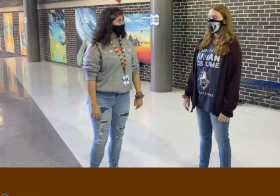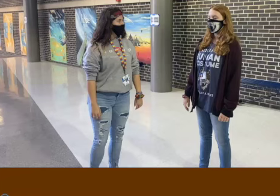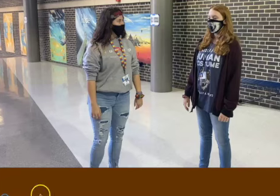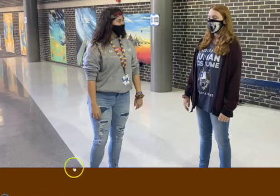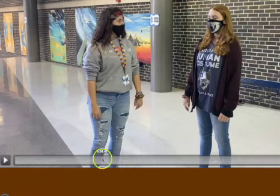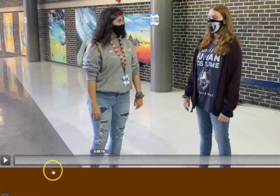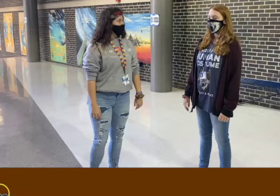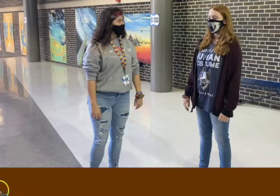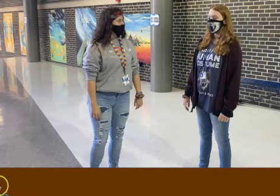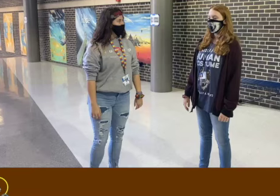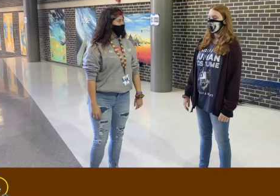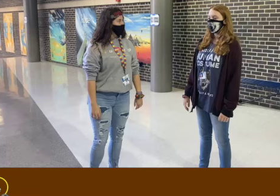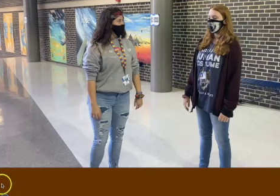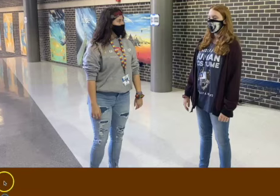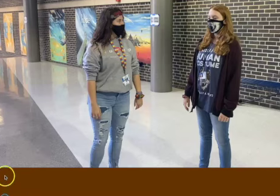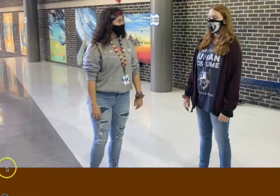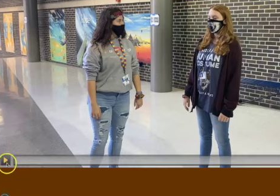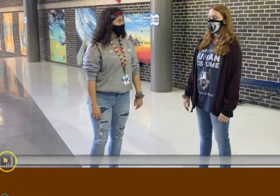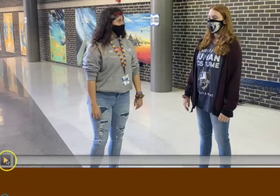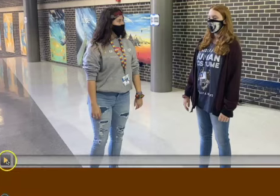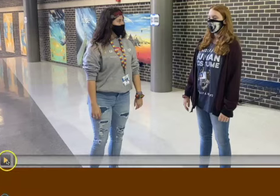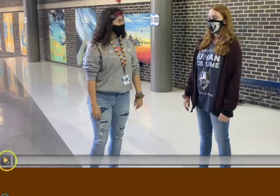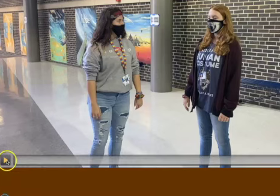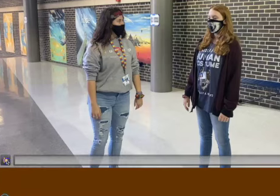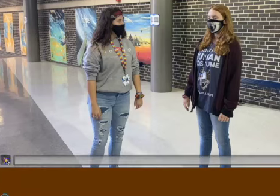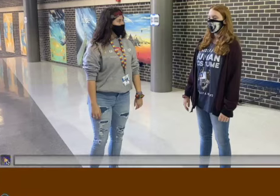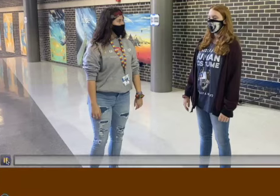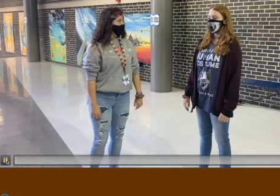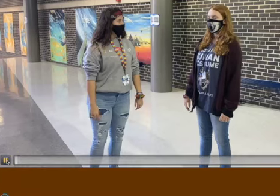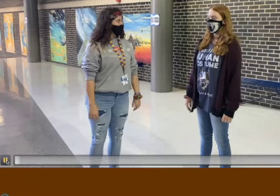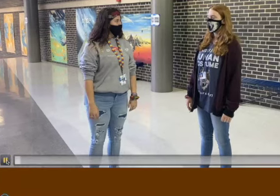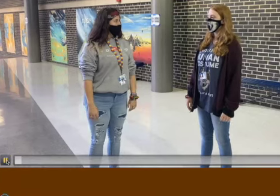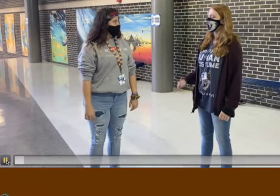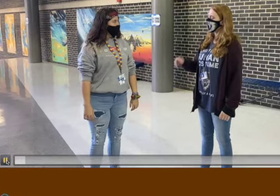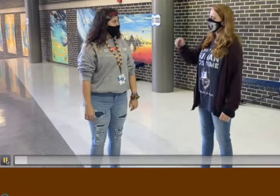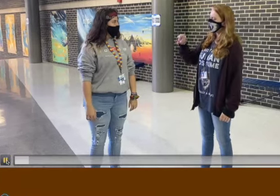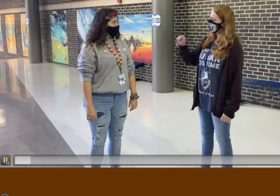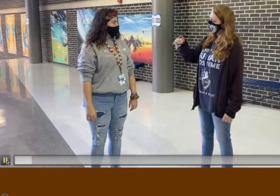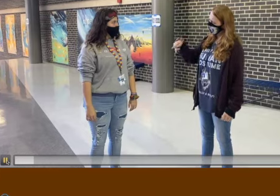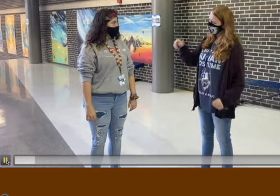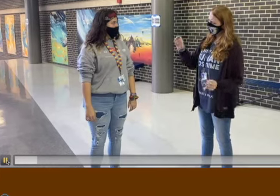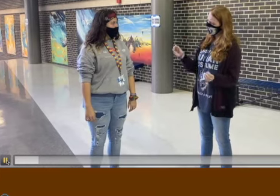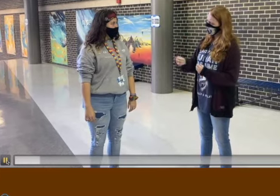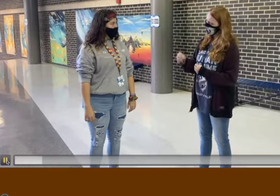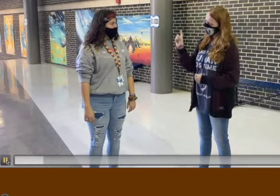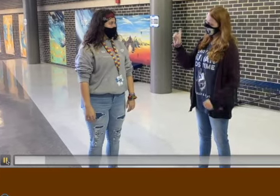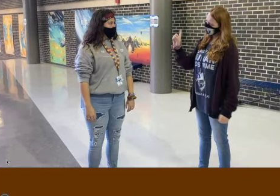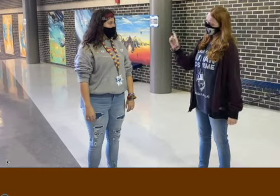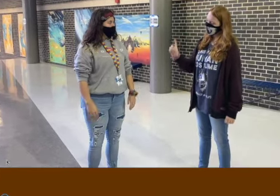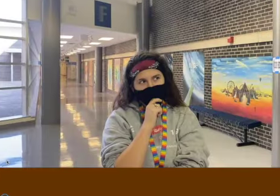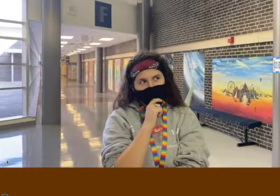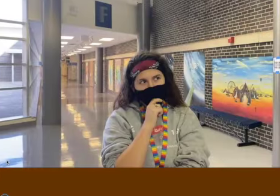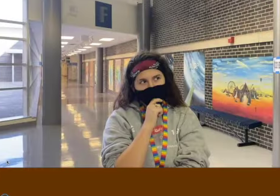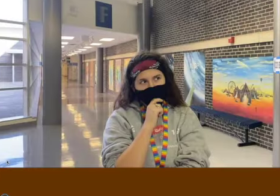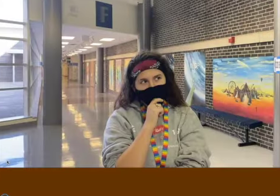you so you can see how this will work. Taylor's about to ask a question of Liz. So she says, where's